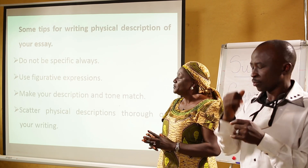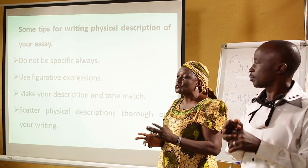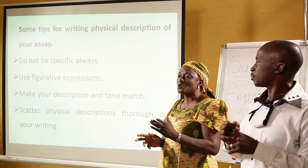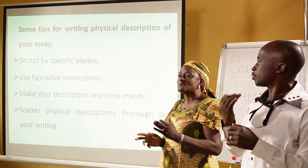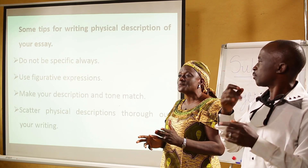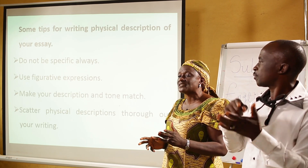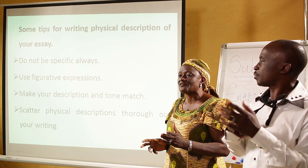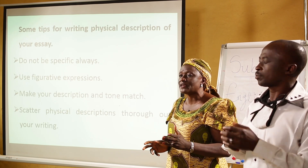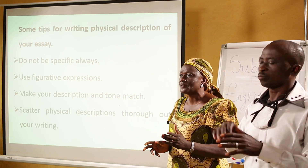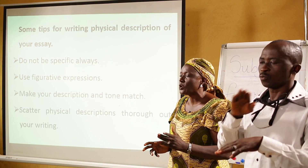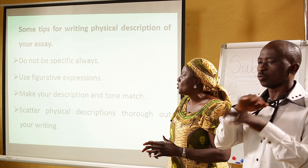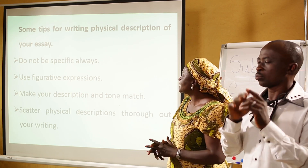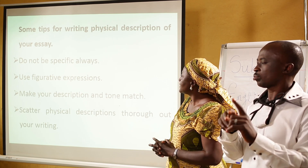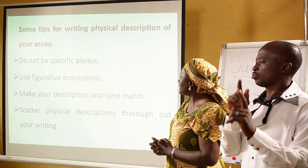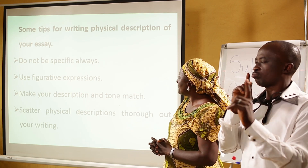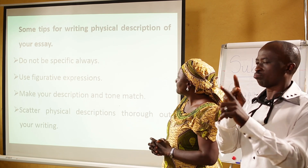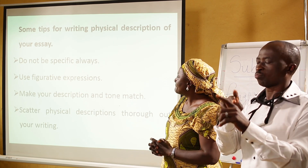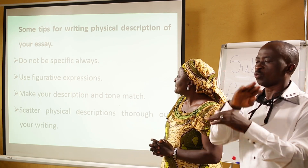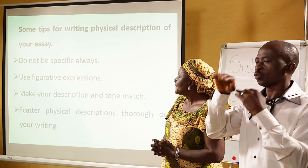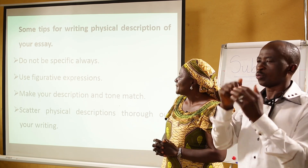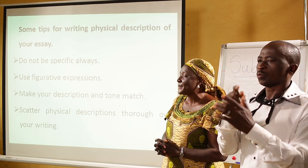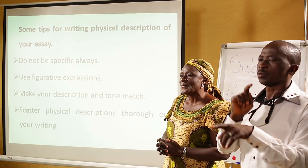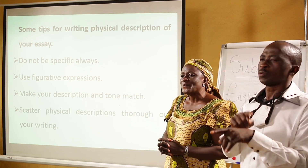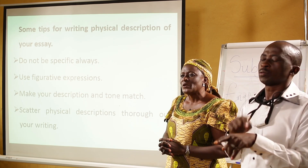1, do not be specific all the time.